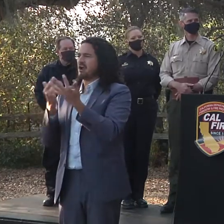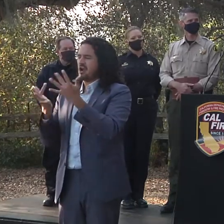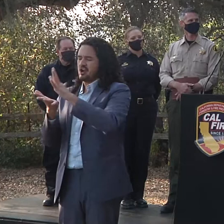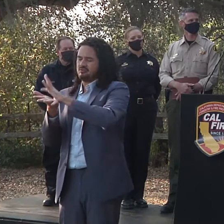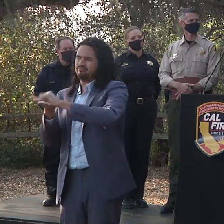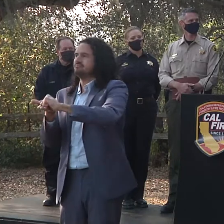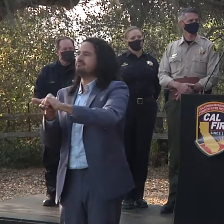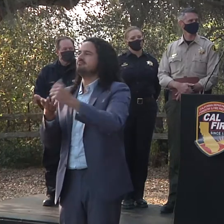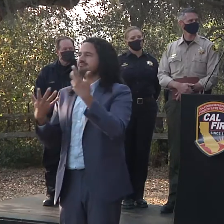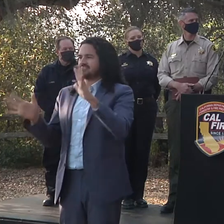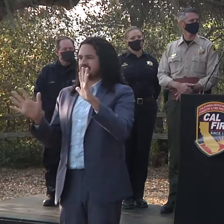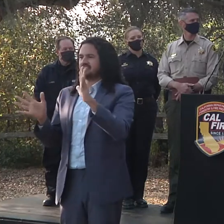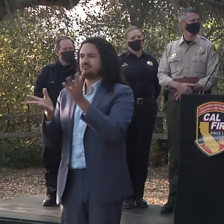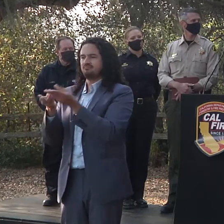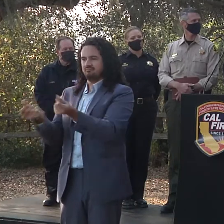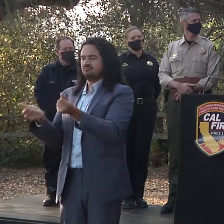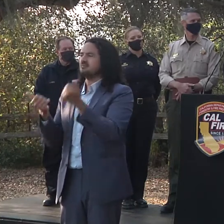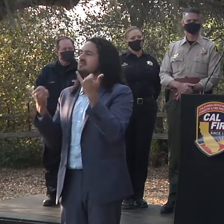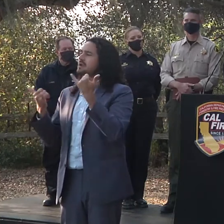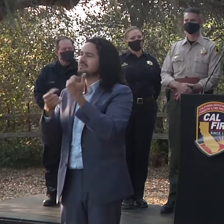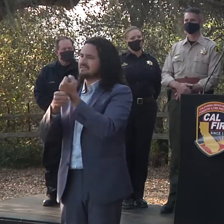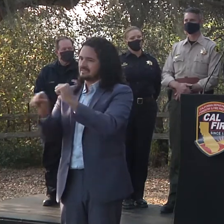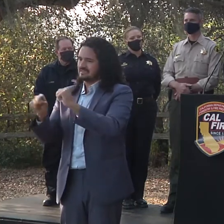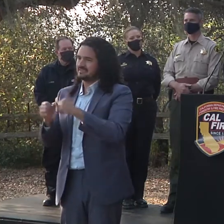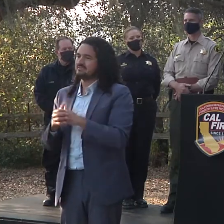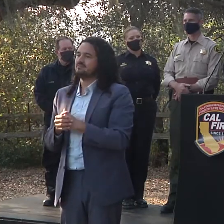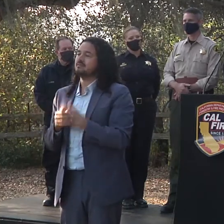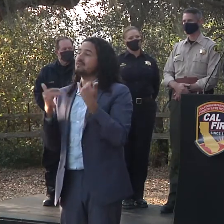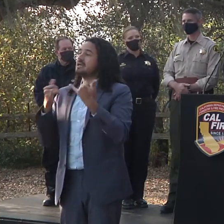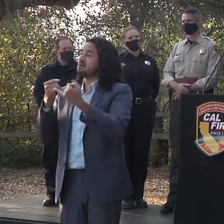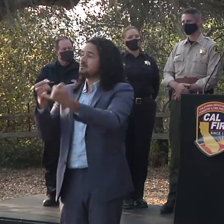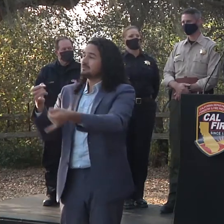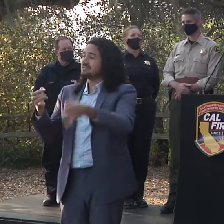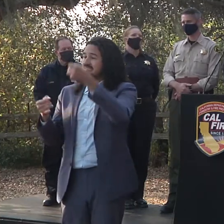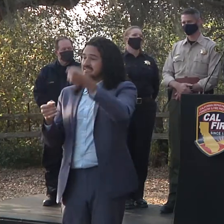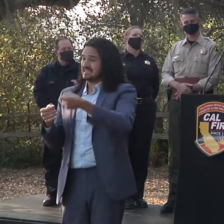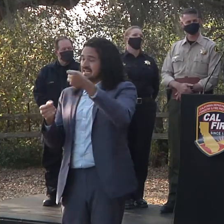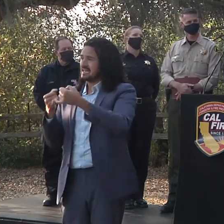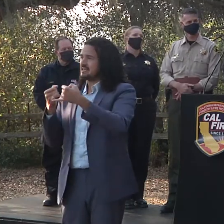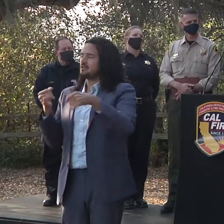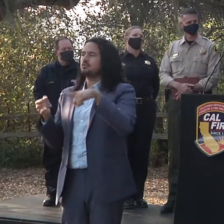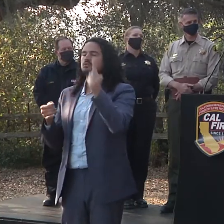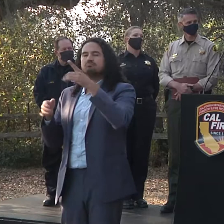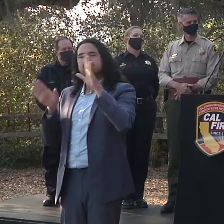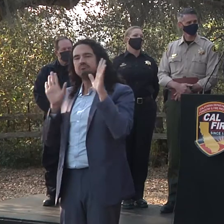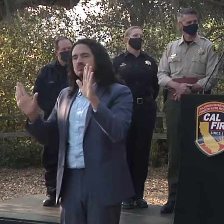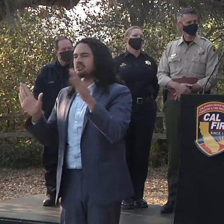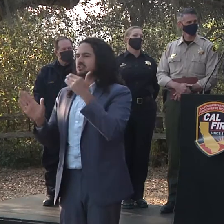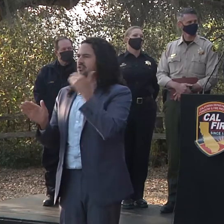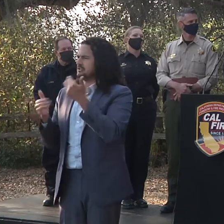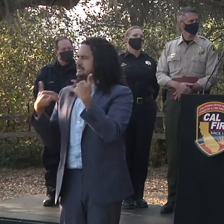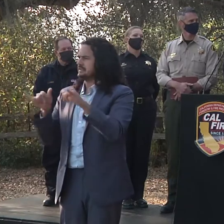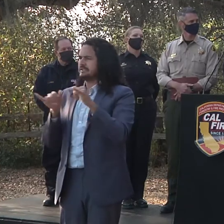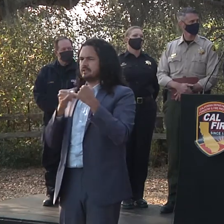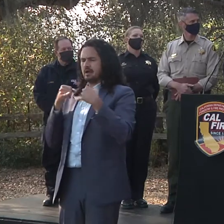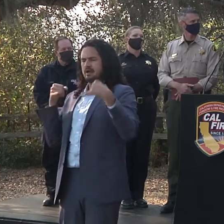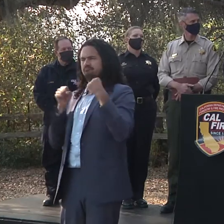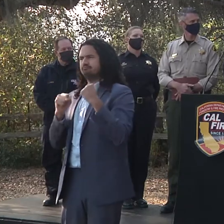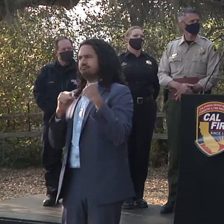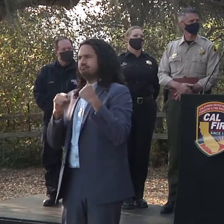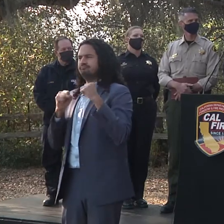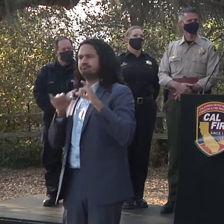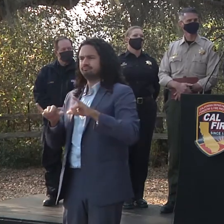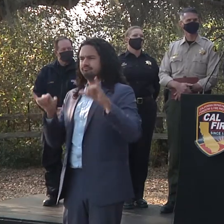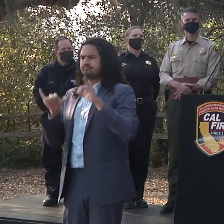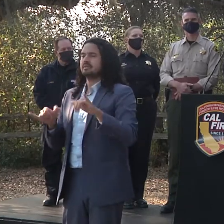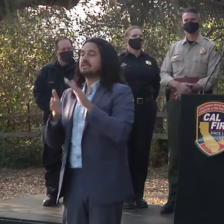up in that area. South end of the fire is looking very good, holding very well, and continue to mop up. Moving up the Highway 9